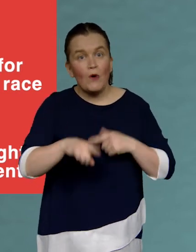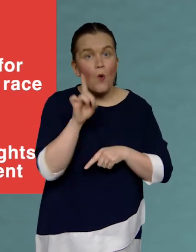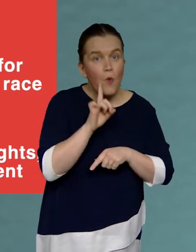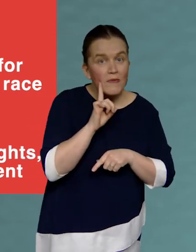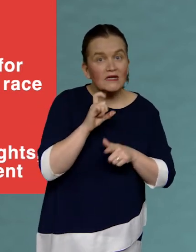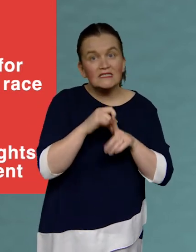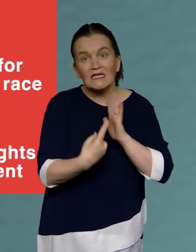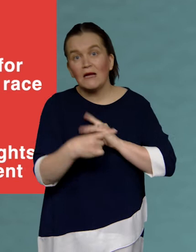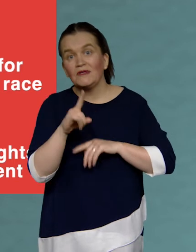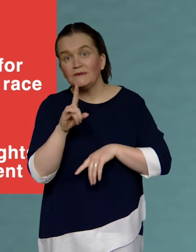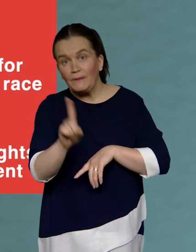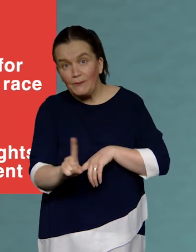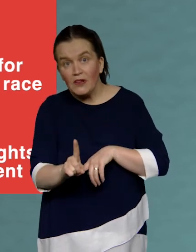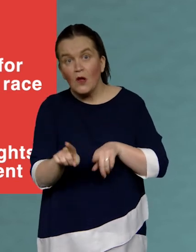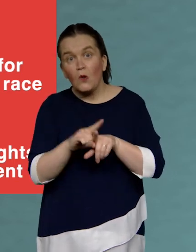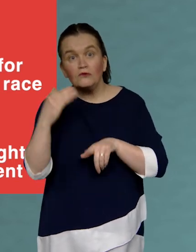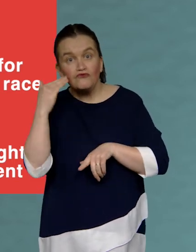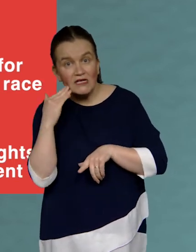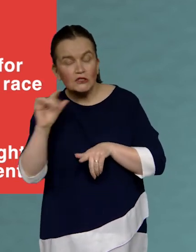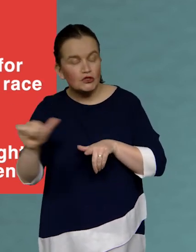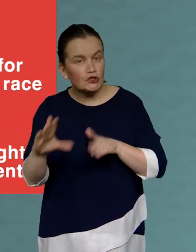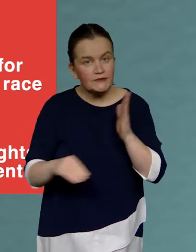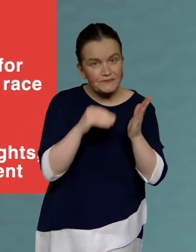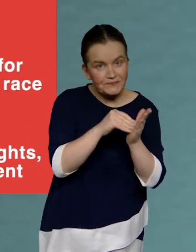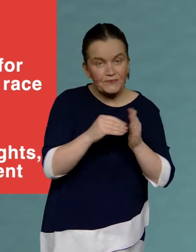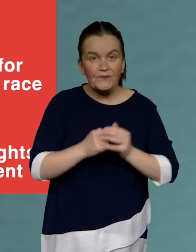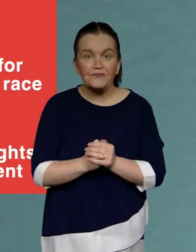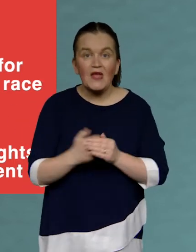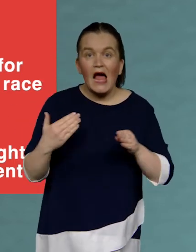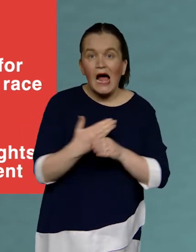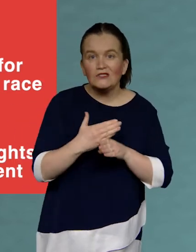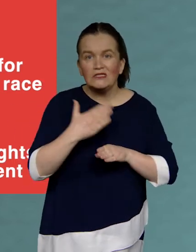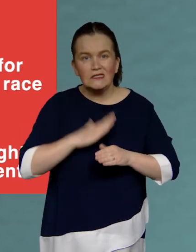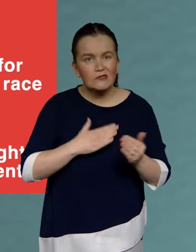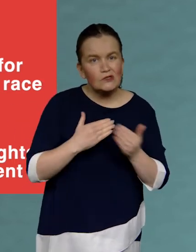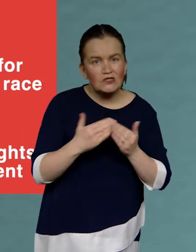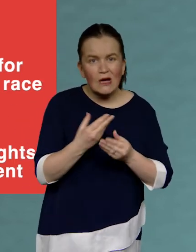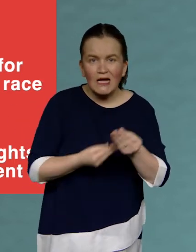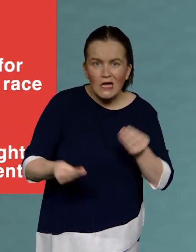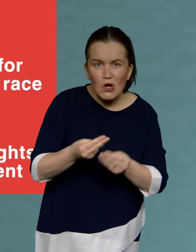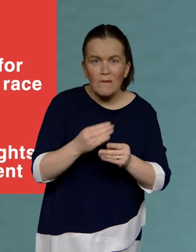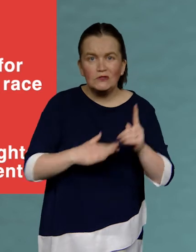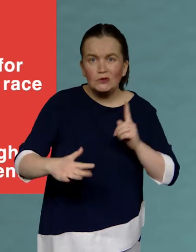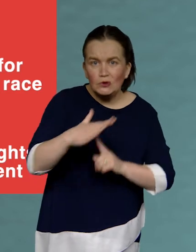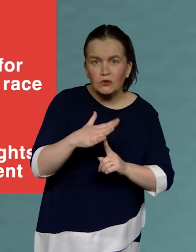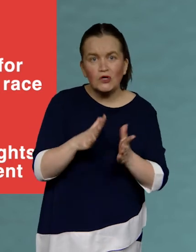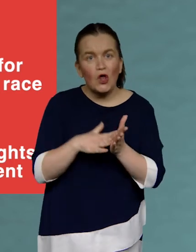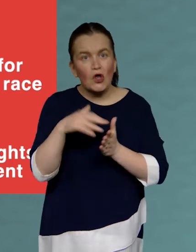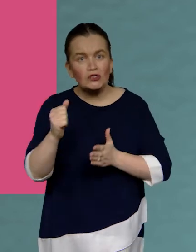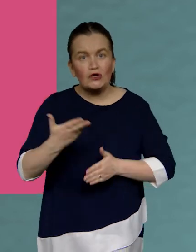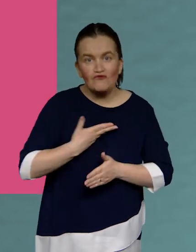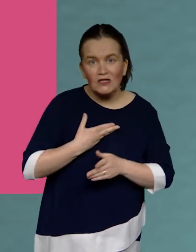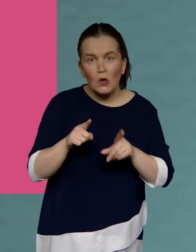on race. Number 11. Action is needed to address economic, social and cultural rights and the right to a healthy